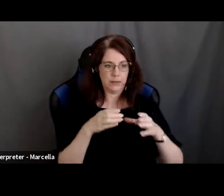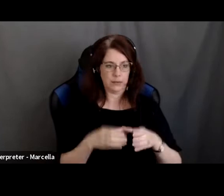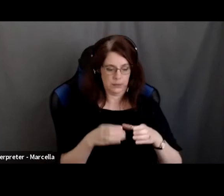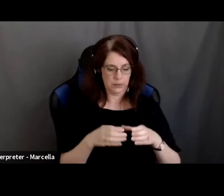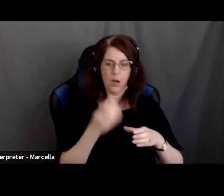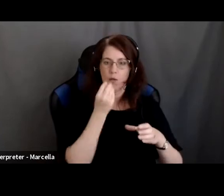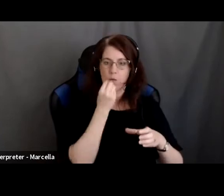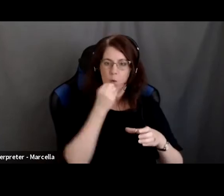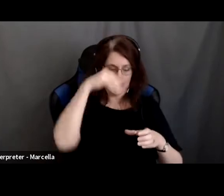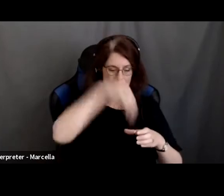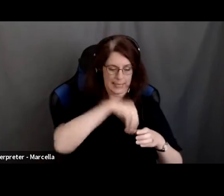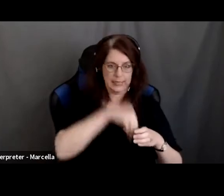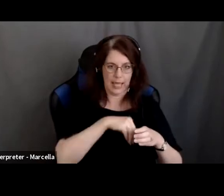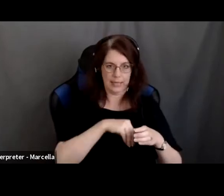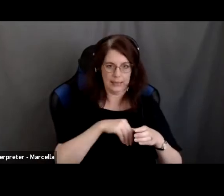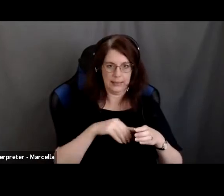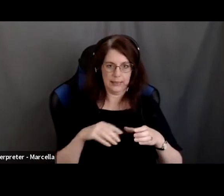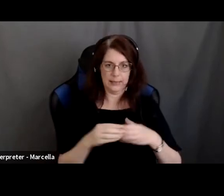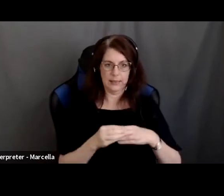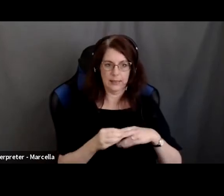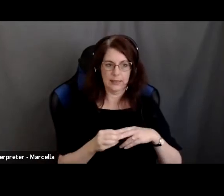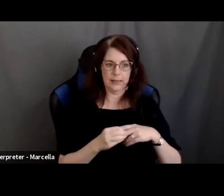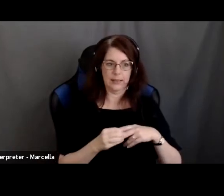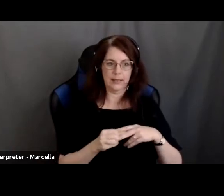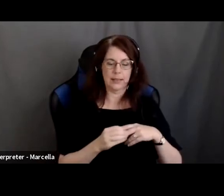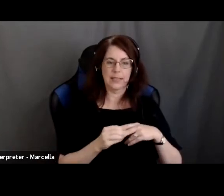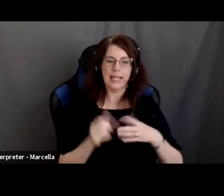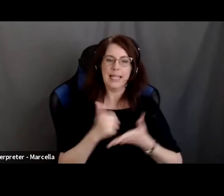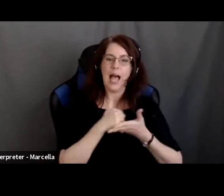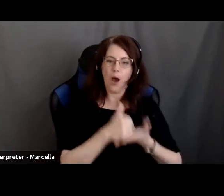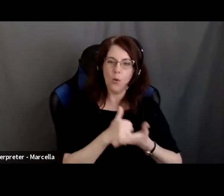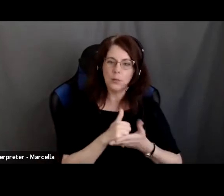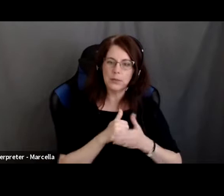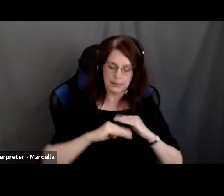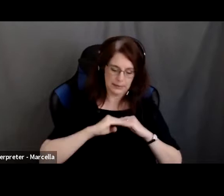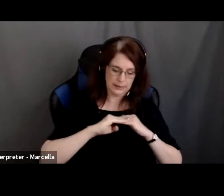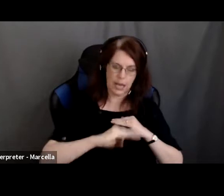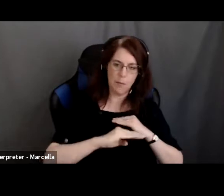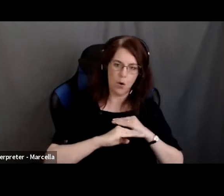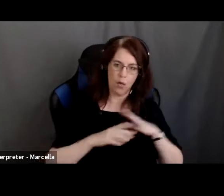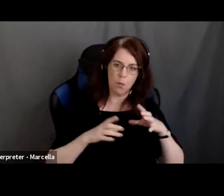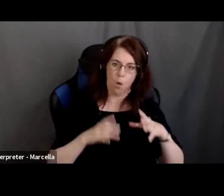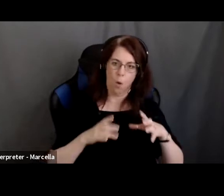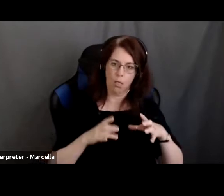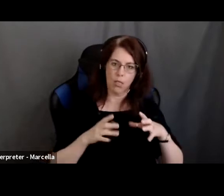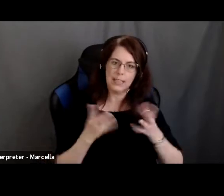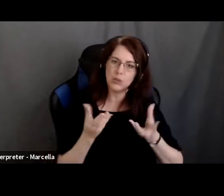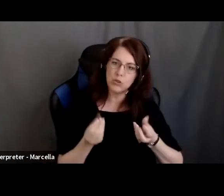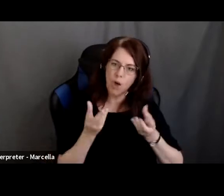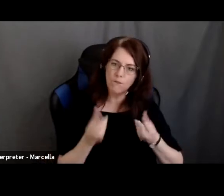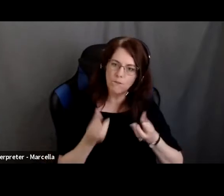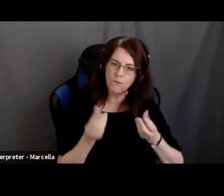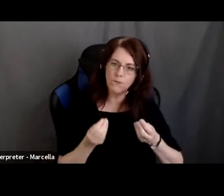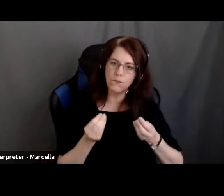sit in. But it also, just like with the Freedom Dinnerware, it helps with stabilizing the plate. It's soft, so